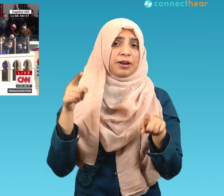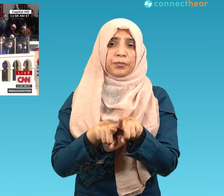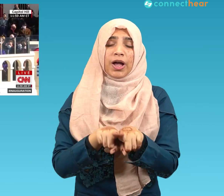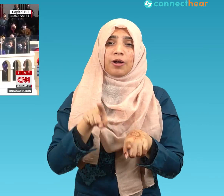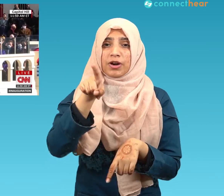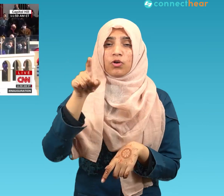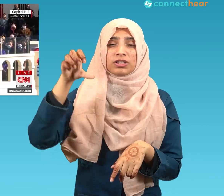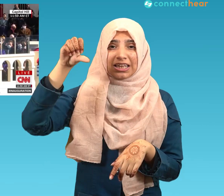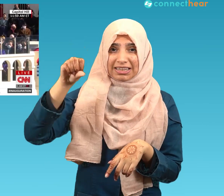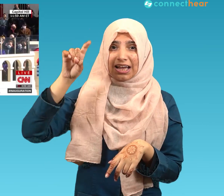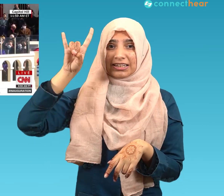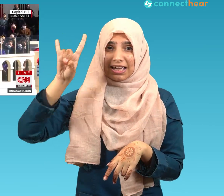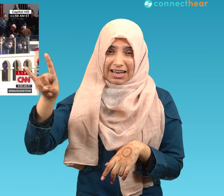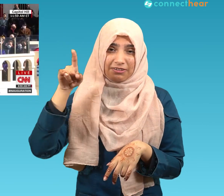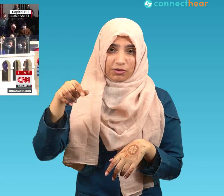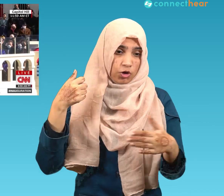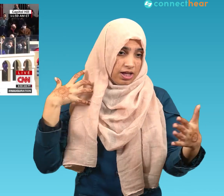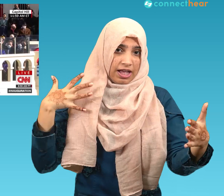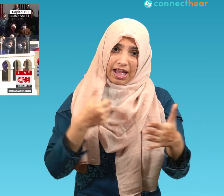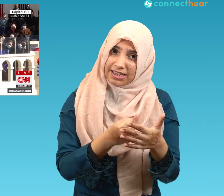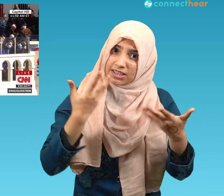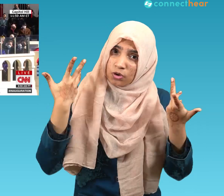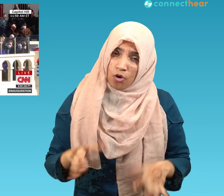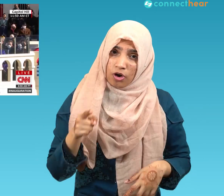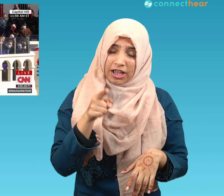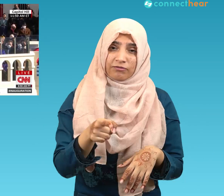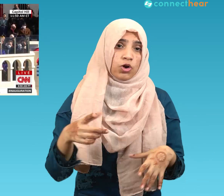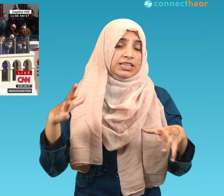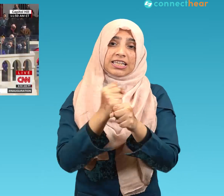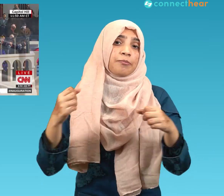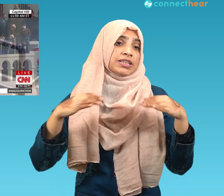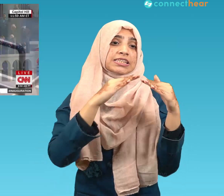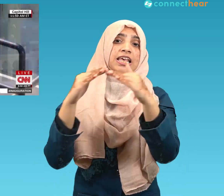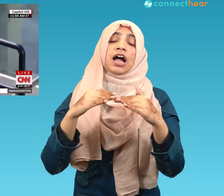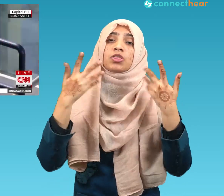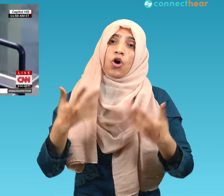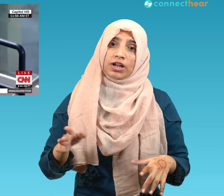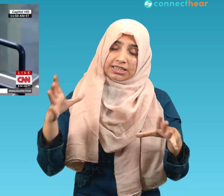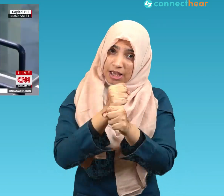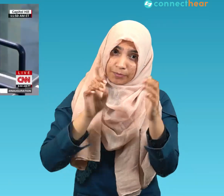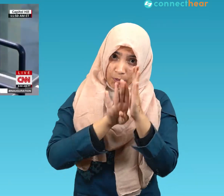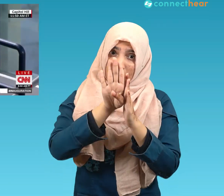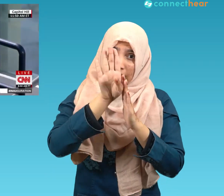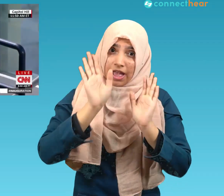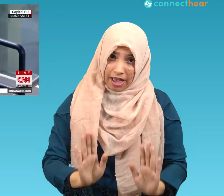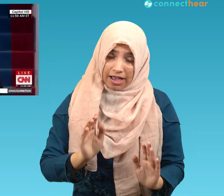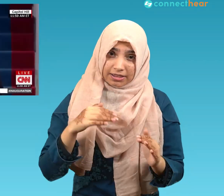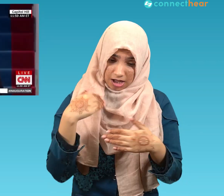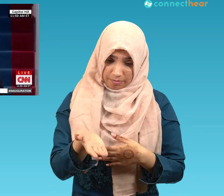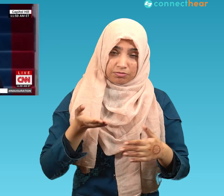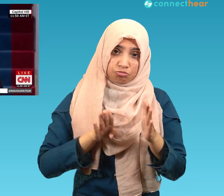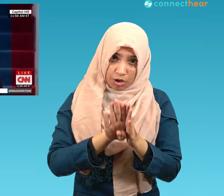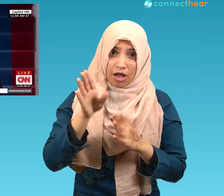sacrifice, and setbacks, our better angels have always prevailed. In each of these moments, enough of us